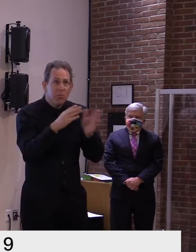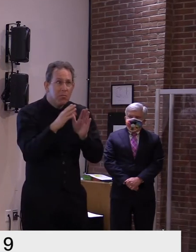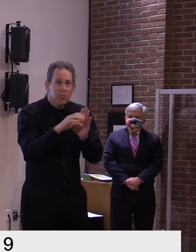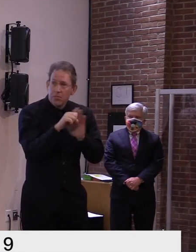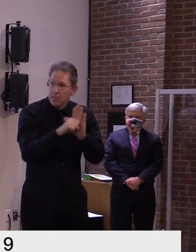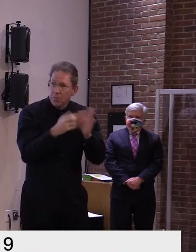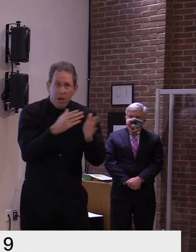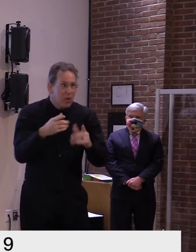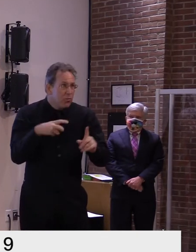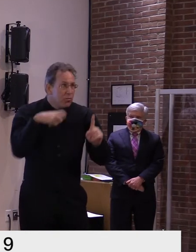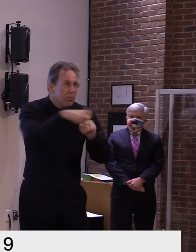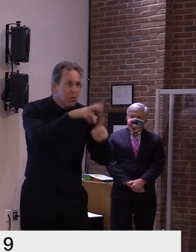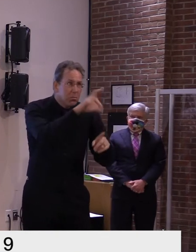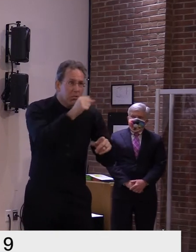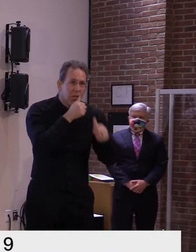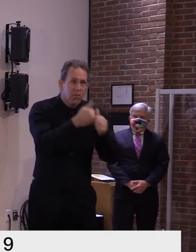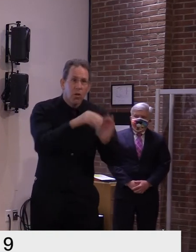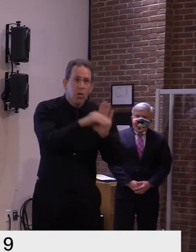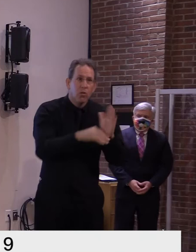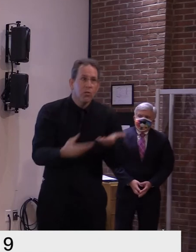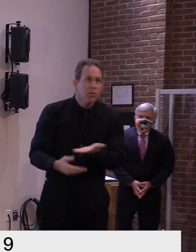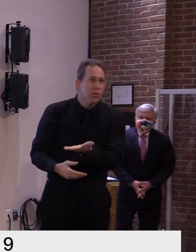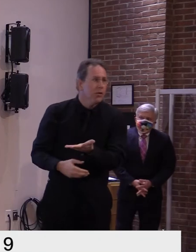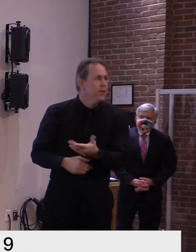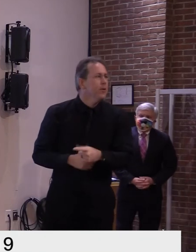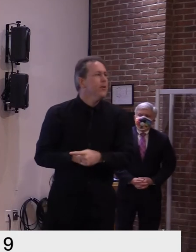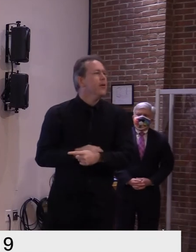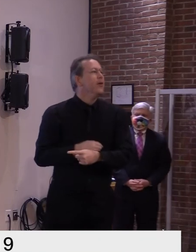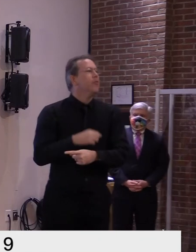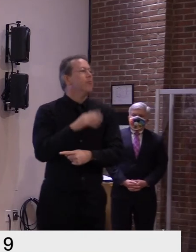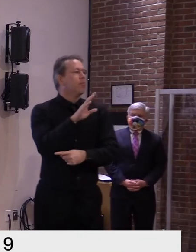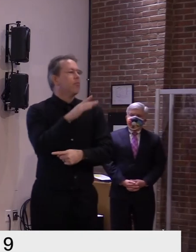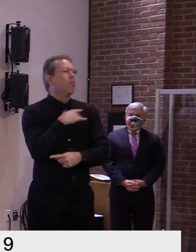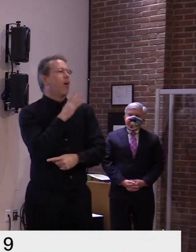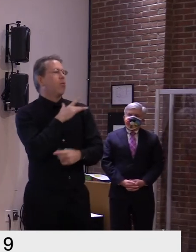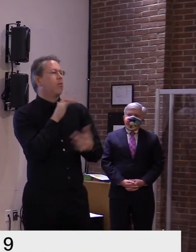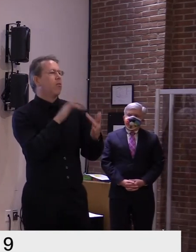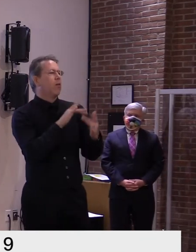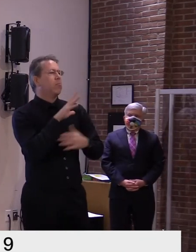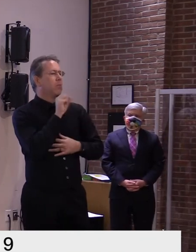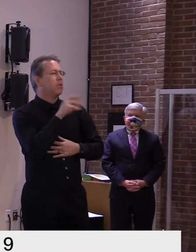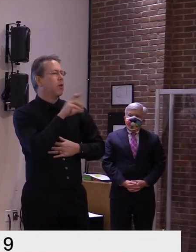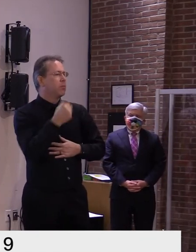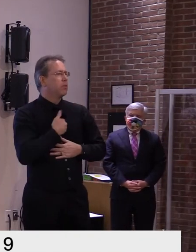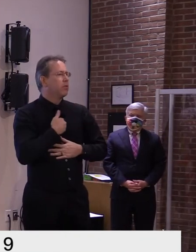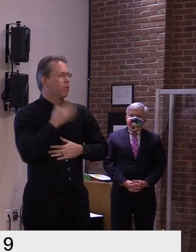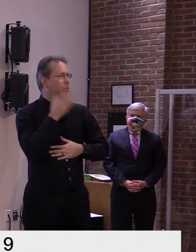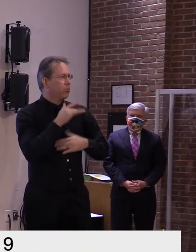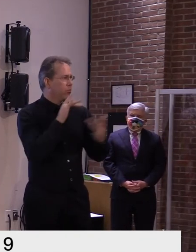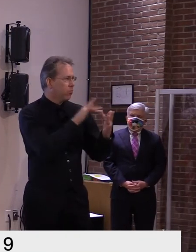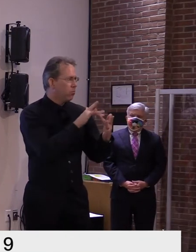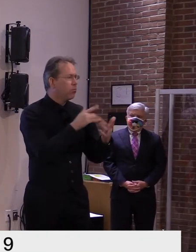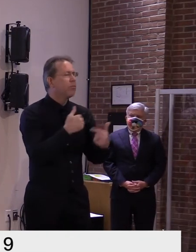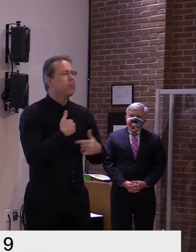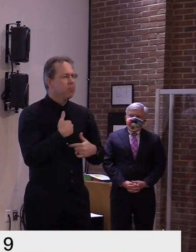out to the bus company and have an educational conversation on